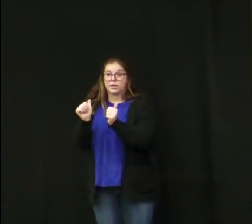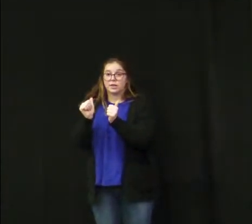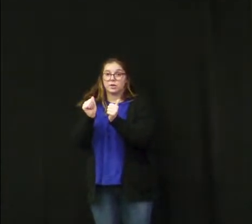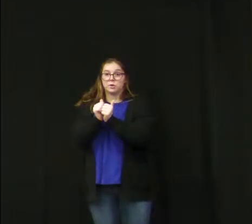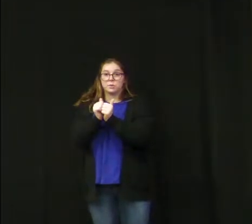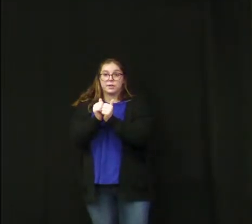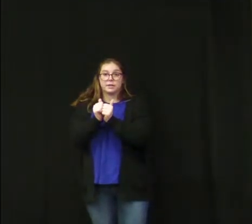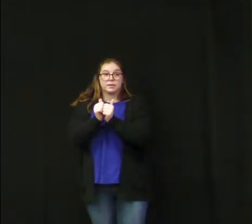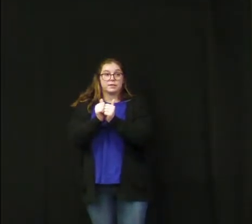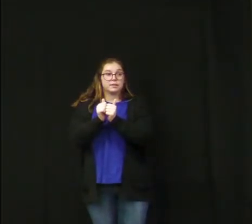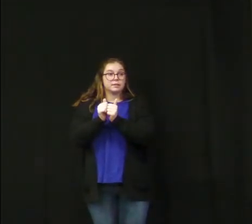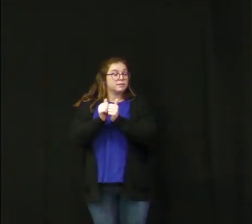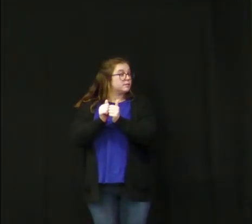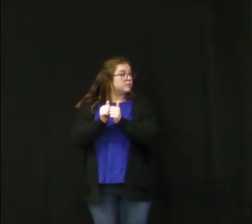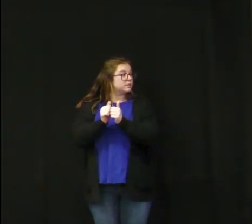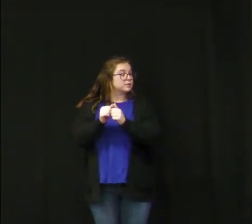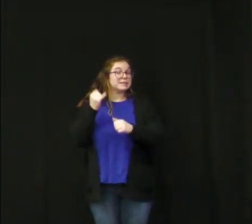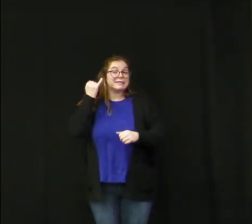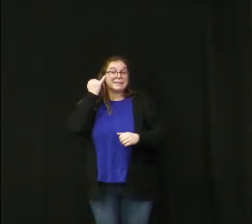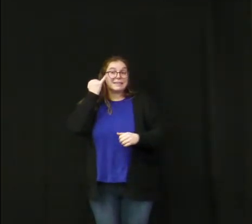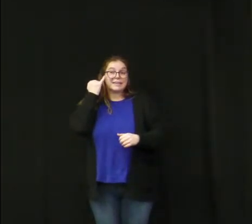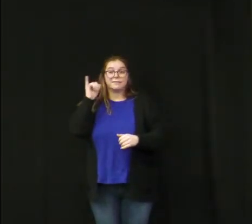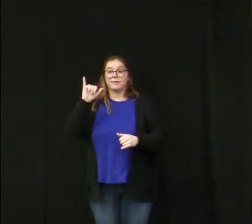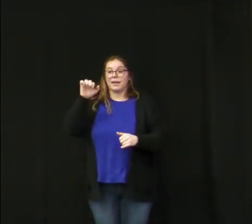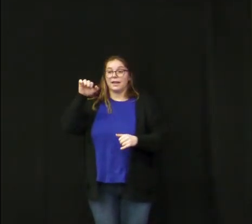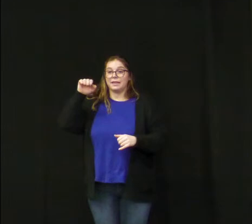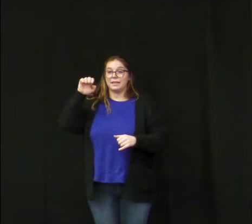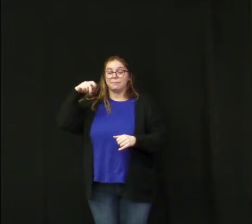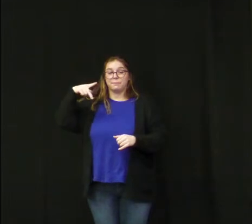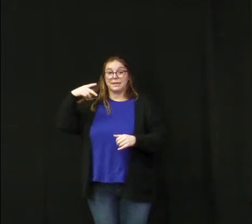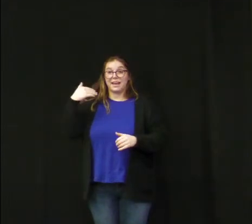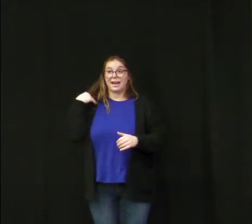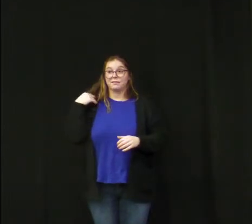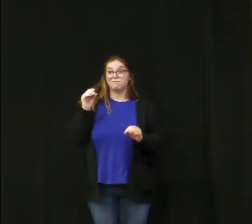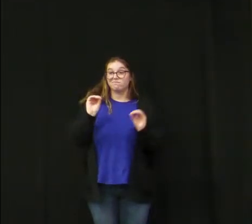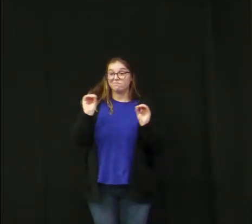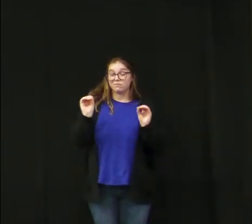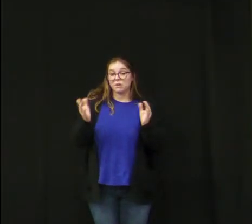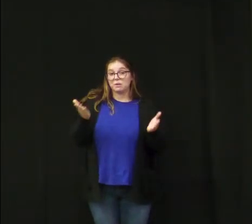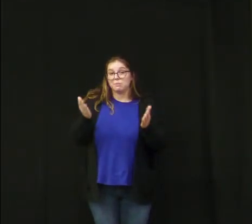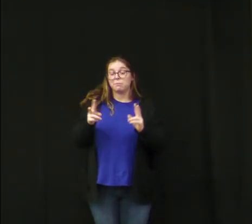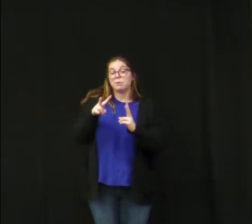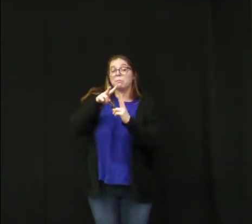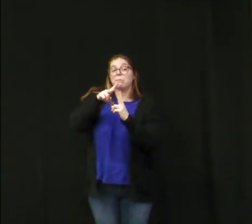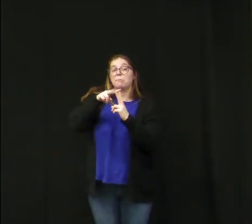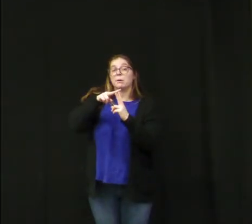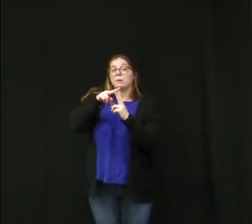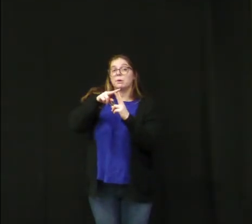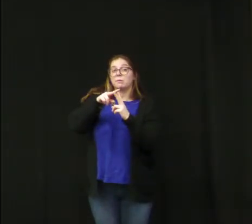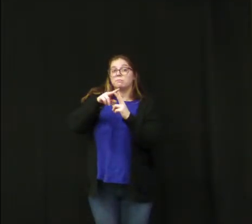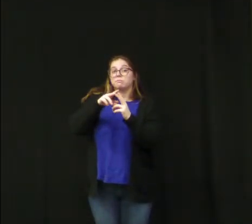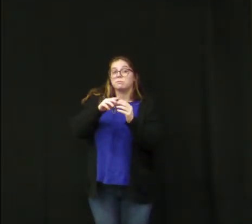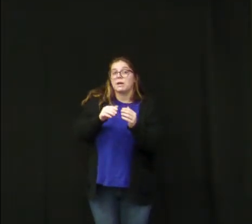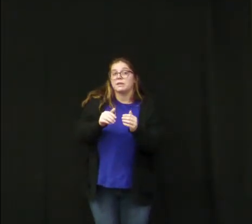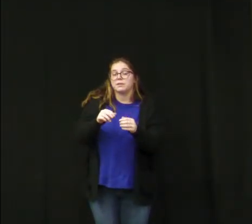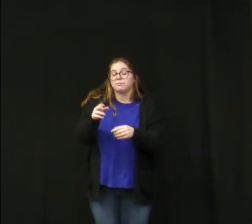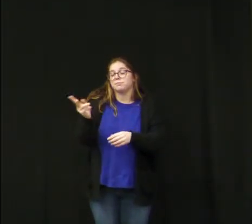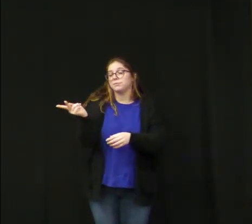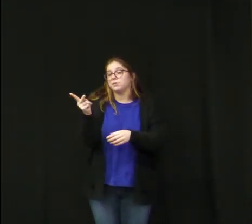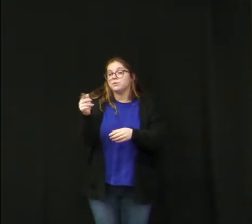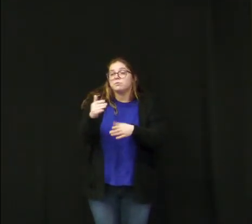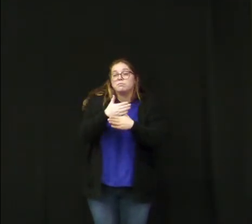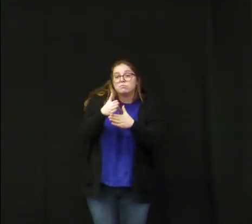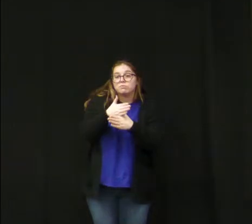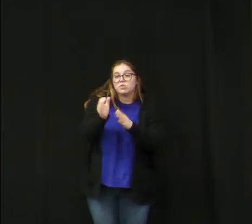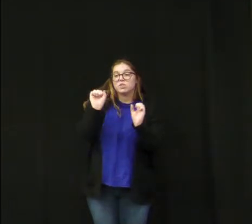I should have mentioned that. So if you don't have one, see if you can find a partner that does. And if not, we